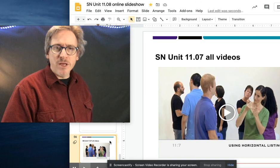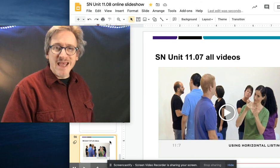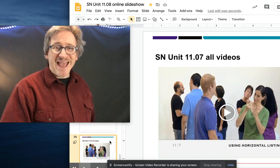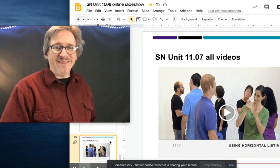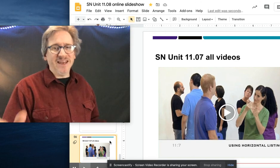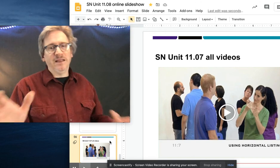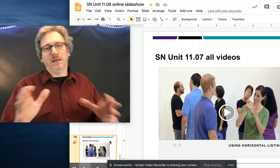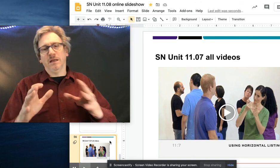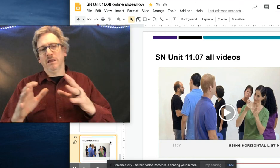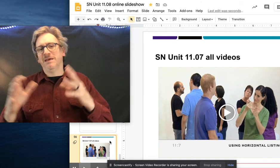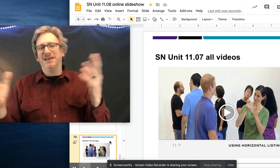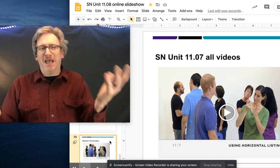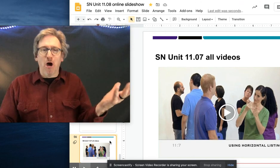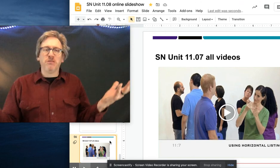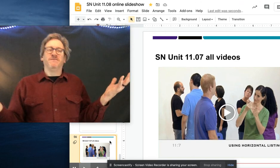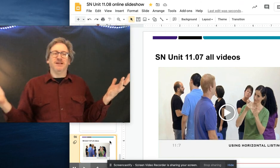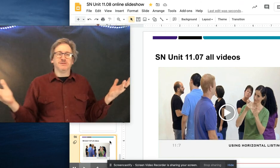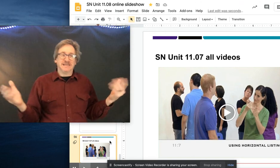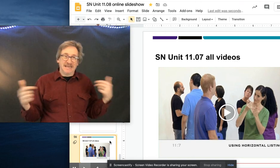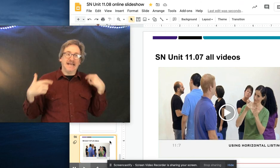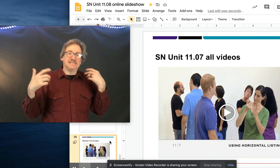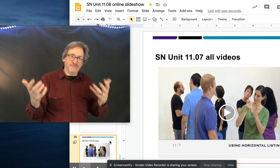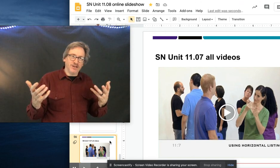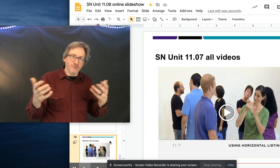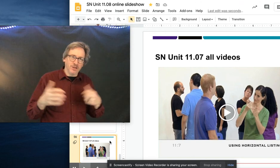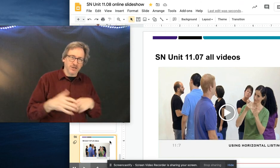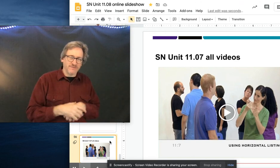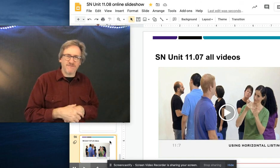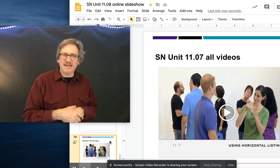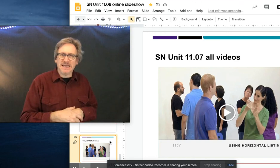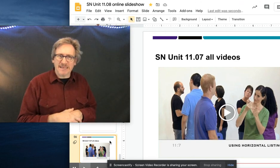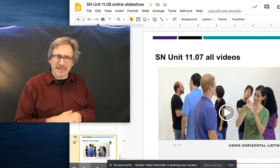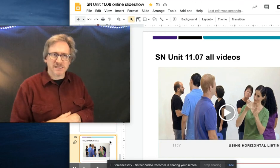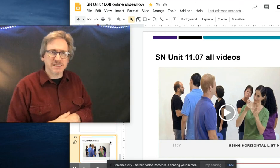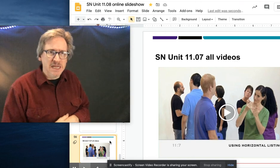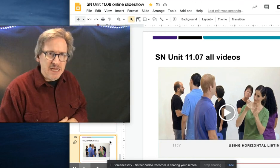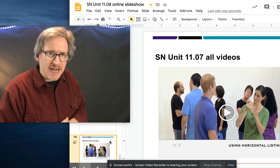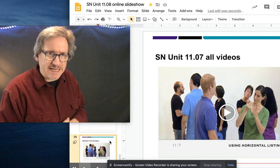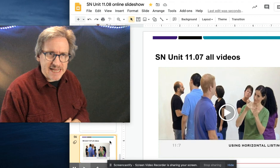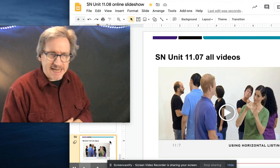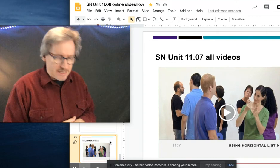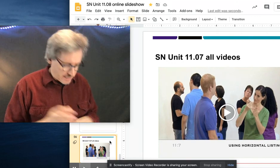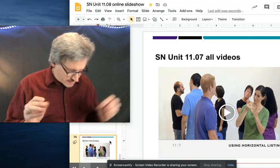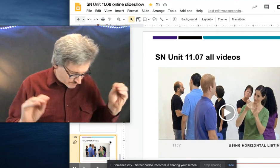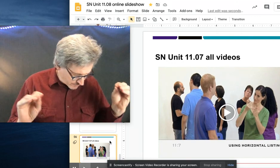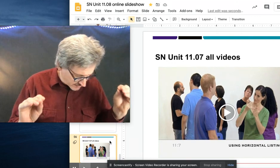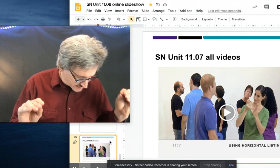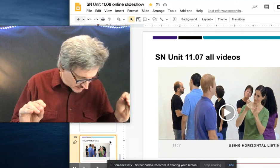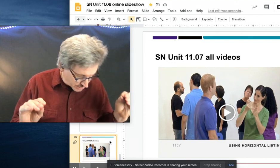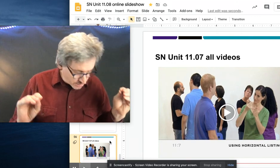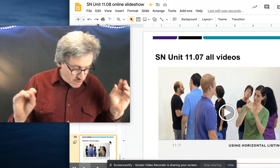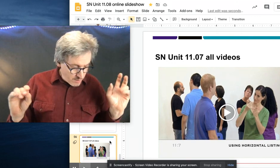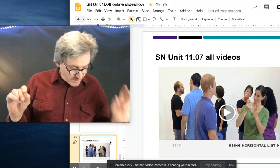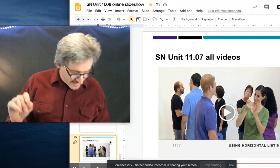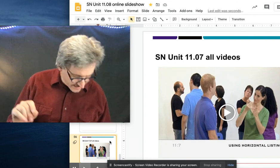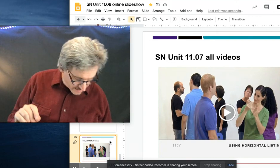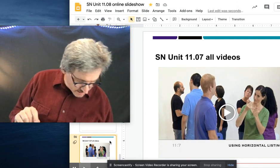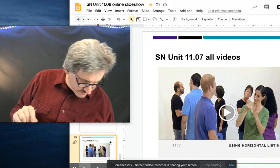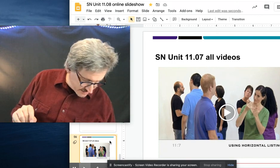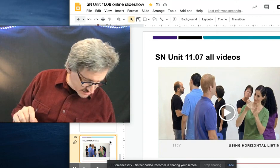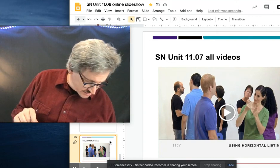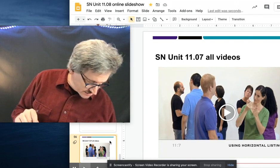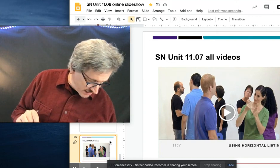vocab. And then all the videos, it's the video we looked. If I find anything else, I can place it in here. But